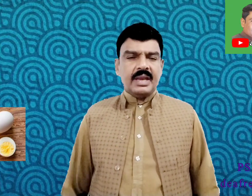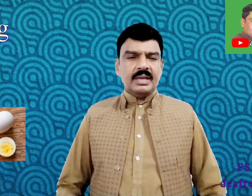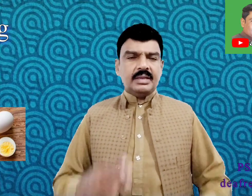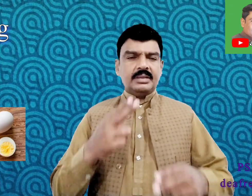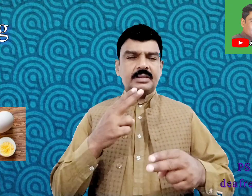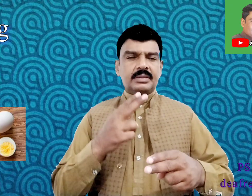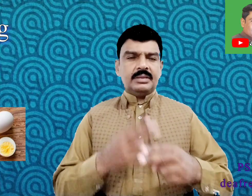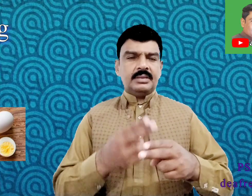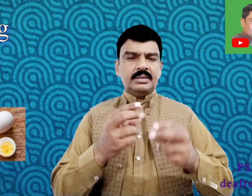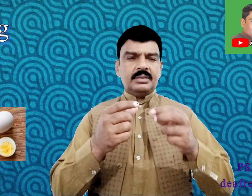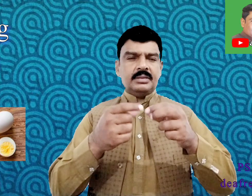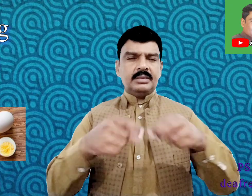egg,